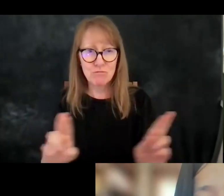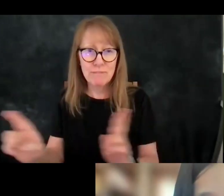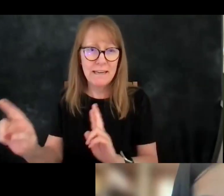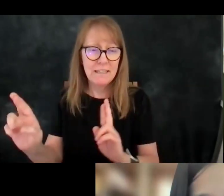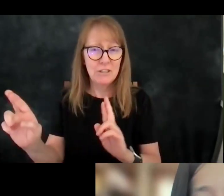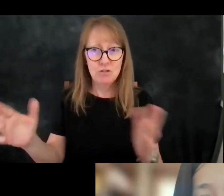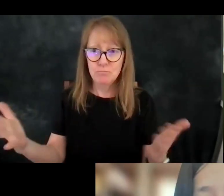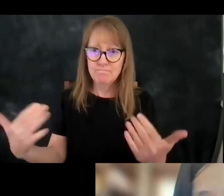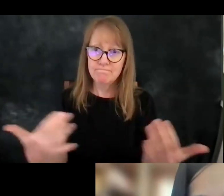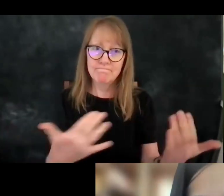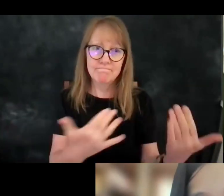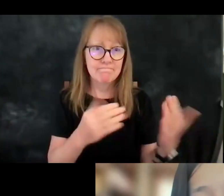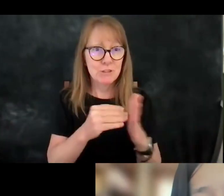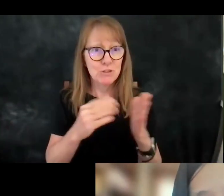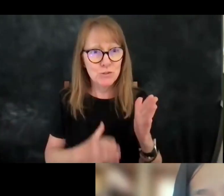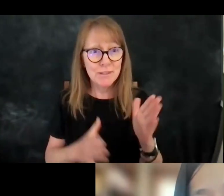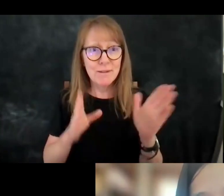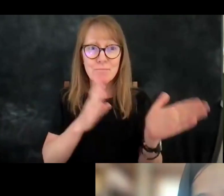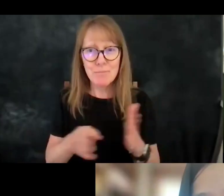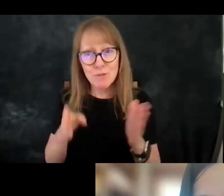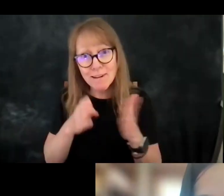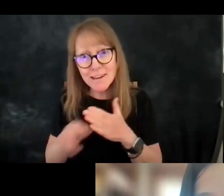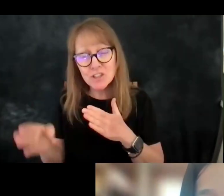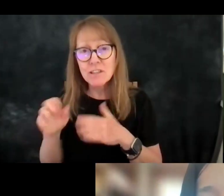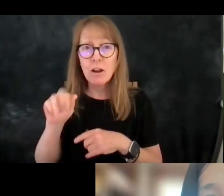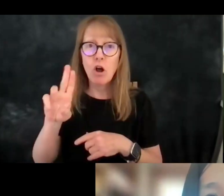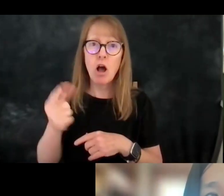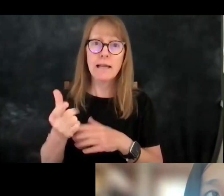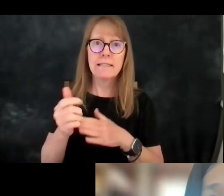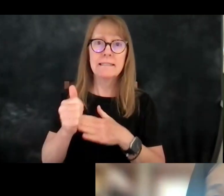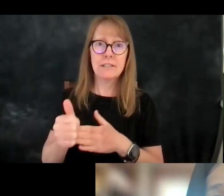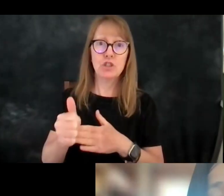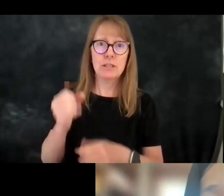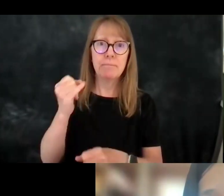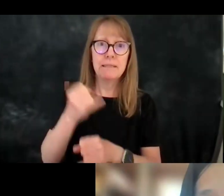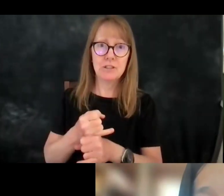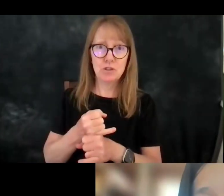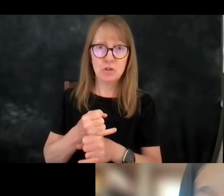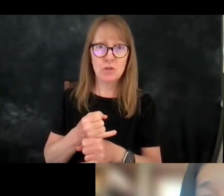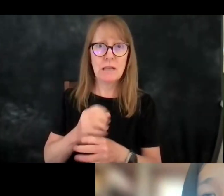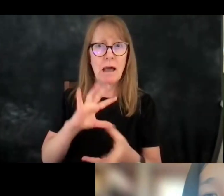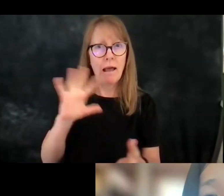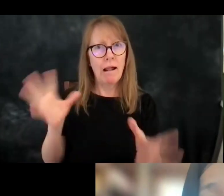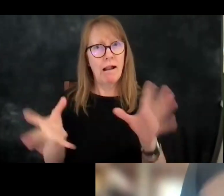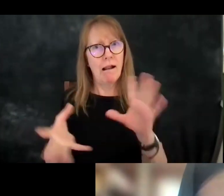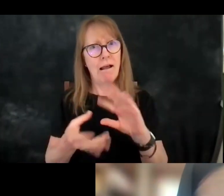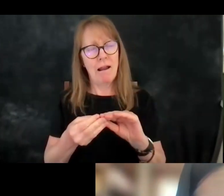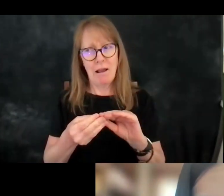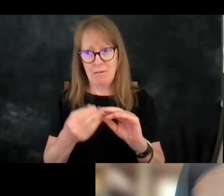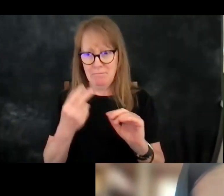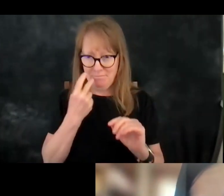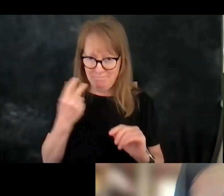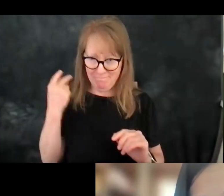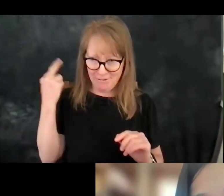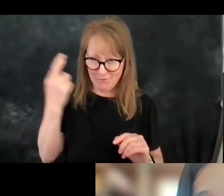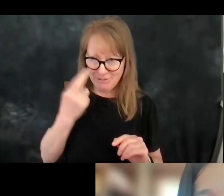come in their preparations and August Leadership Institute, when I had to add up and realize that the baby of our family is